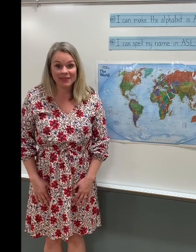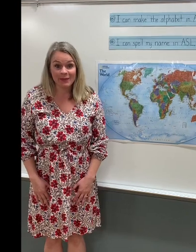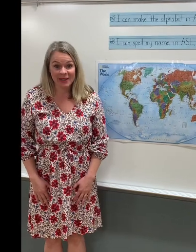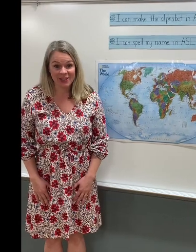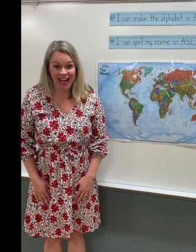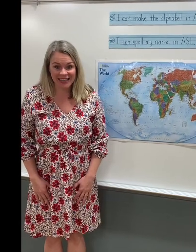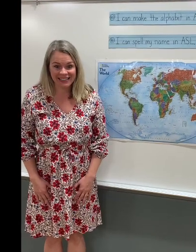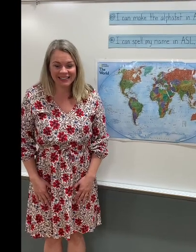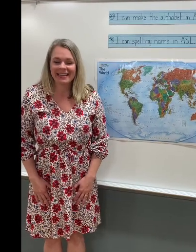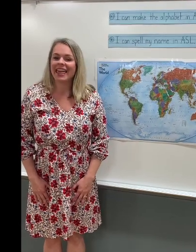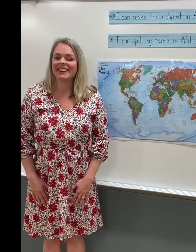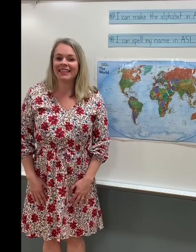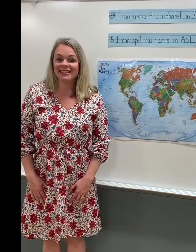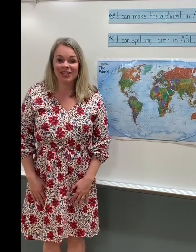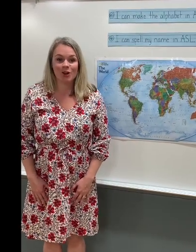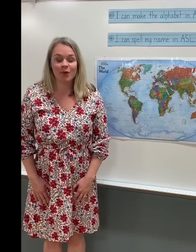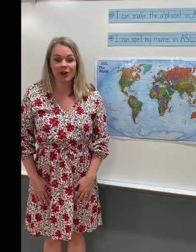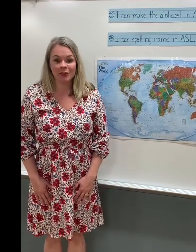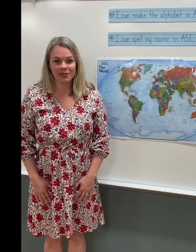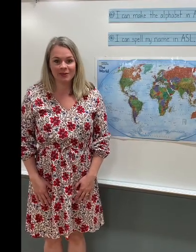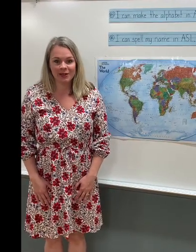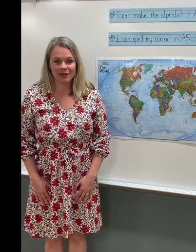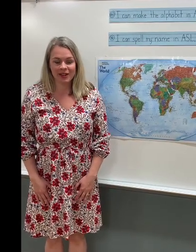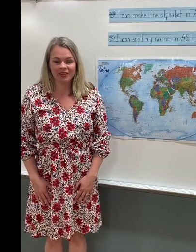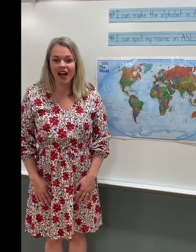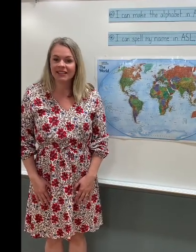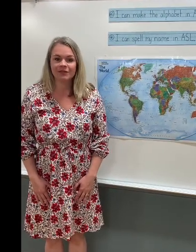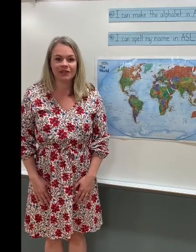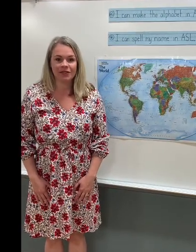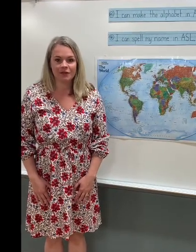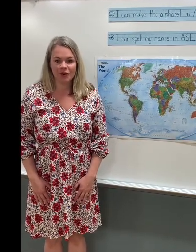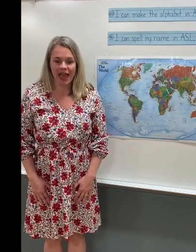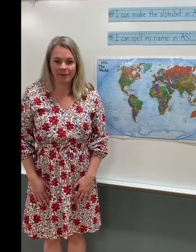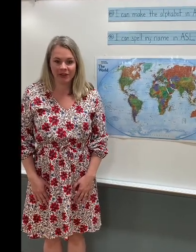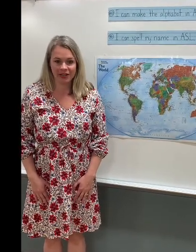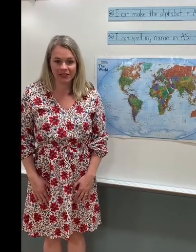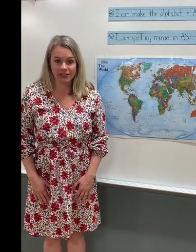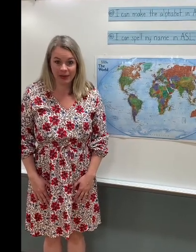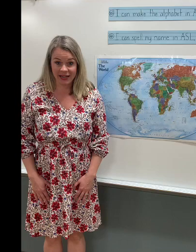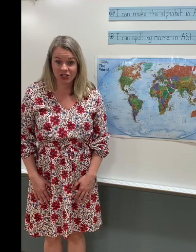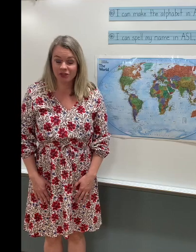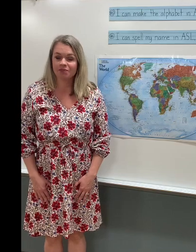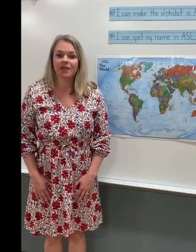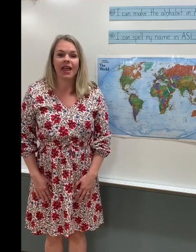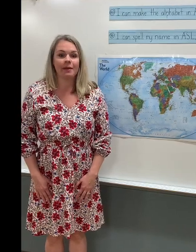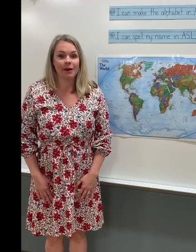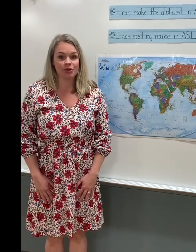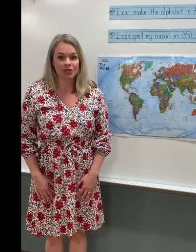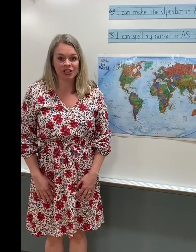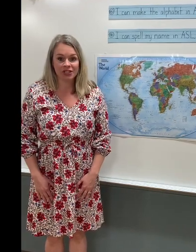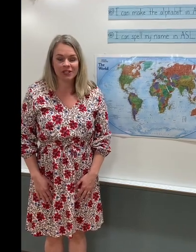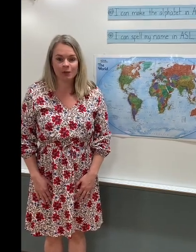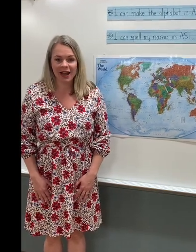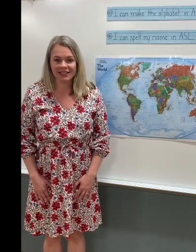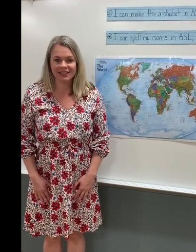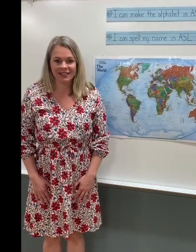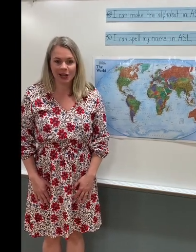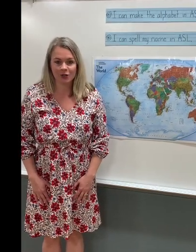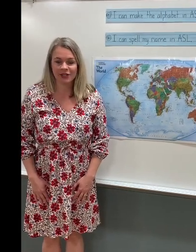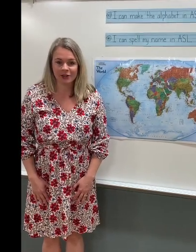Spanish class. This year, we are going to be learning lots of different vocabulary in Spanish and about traditions practiced in countries around